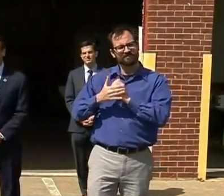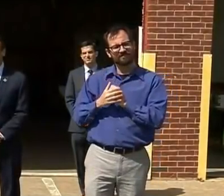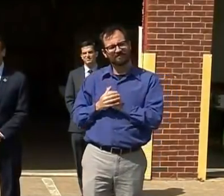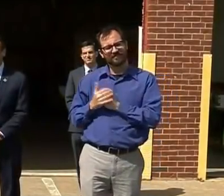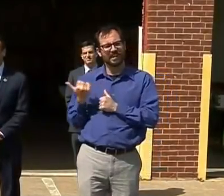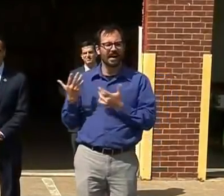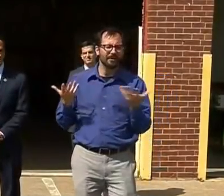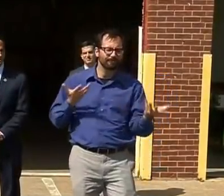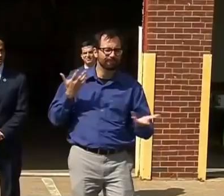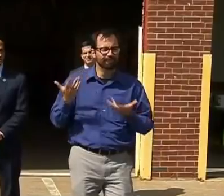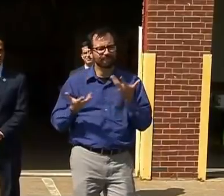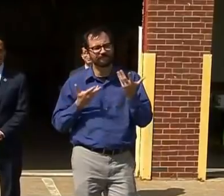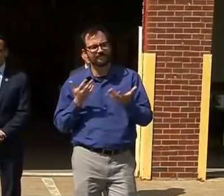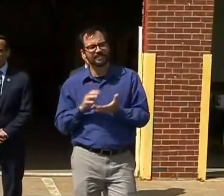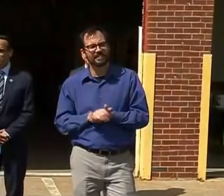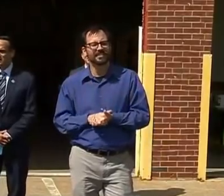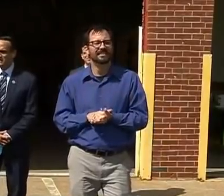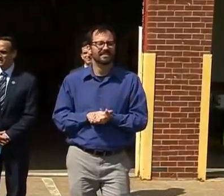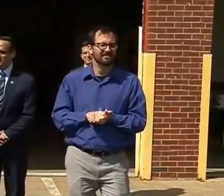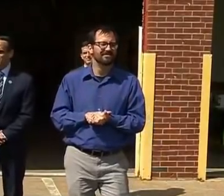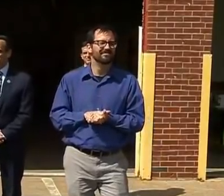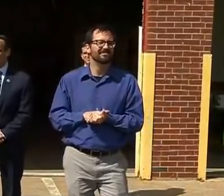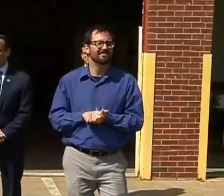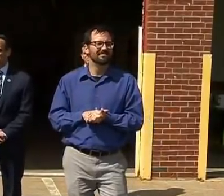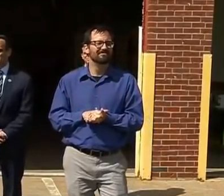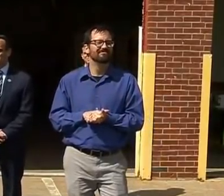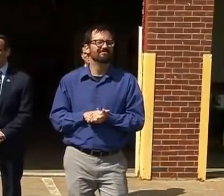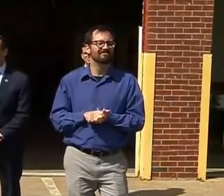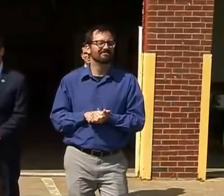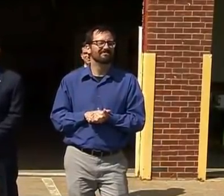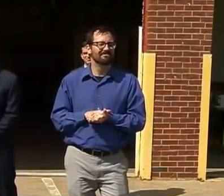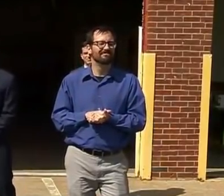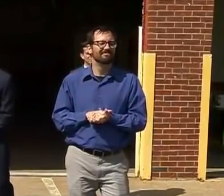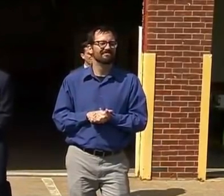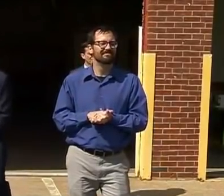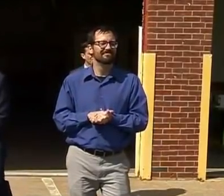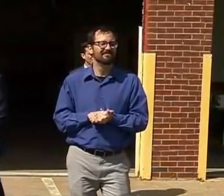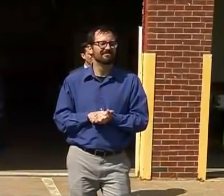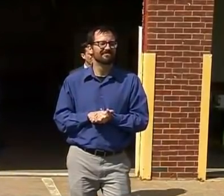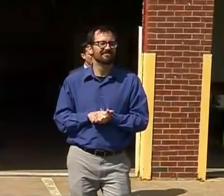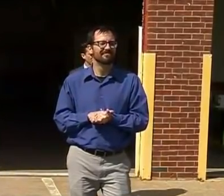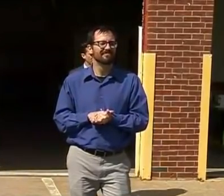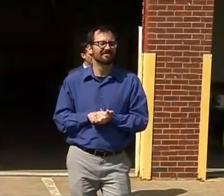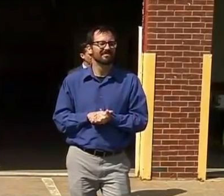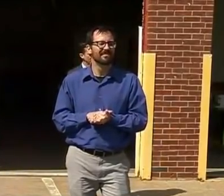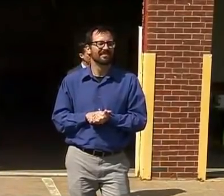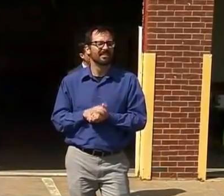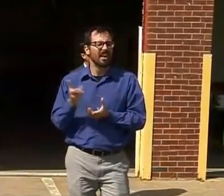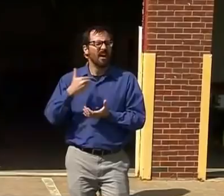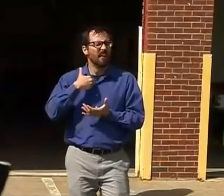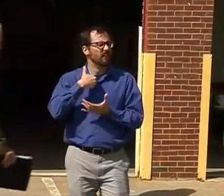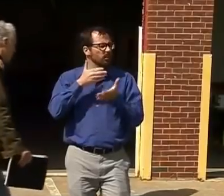It's pressure going both ways. I don't know. We can talk to you afterwards if you want.